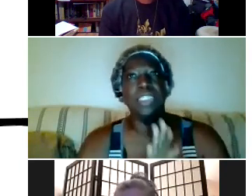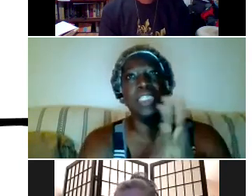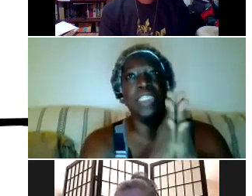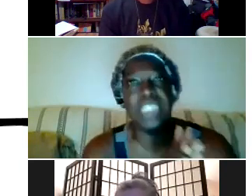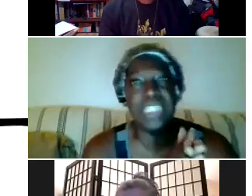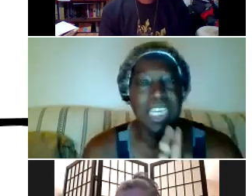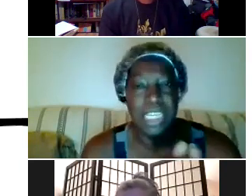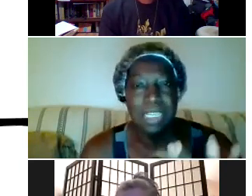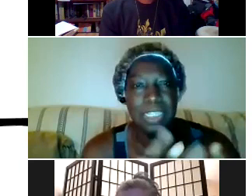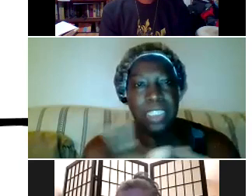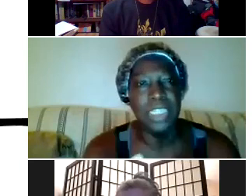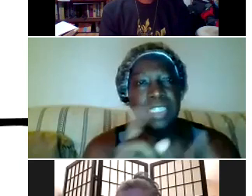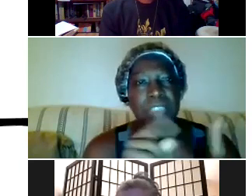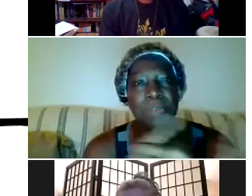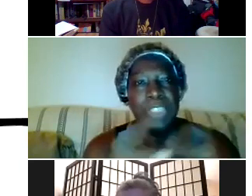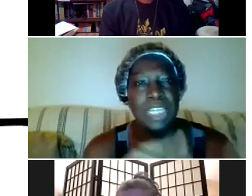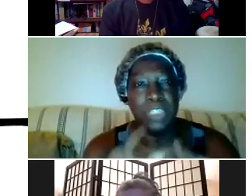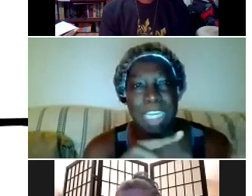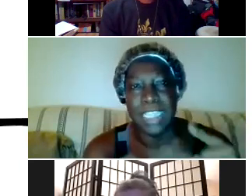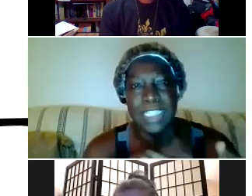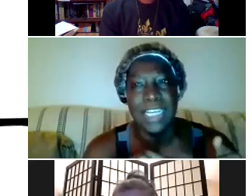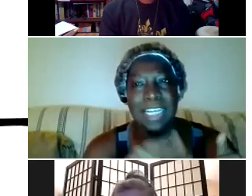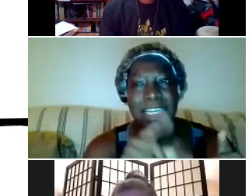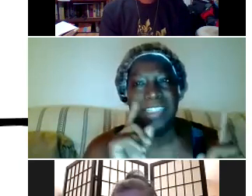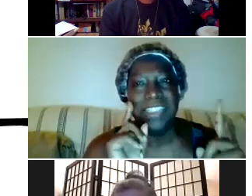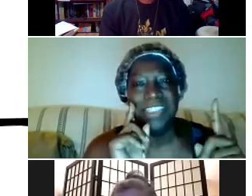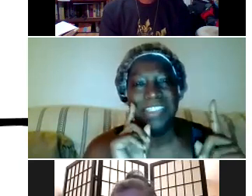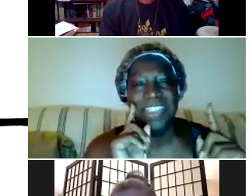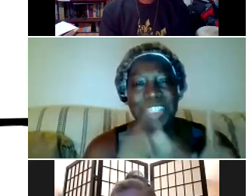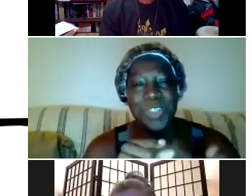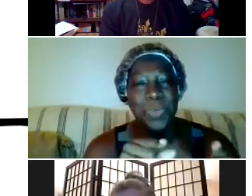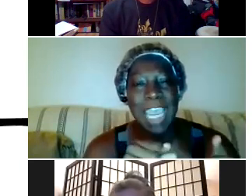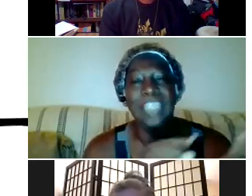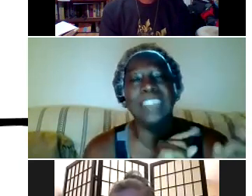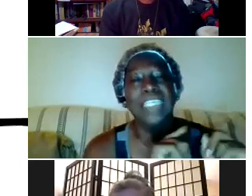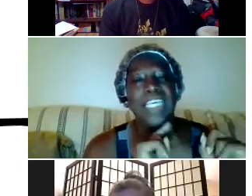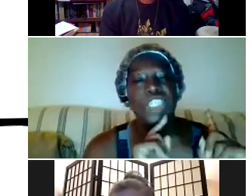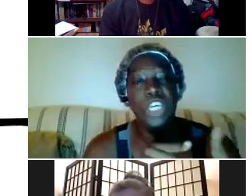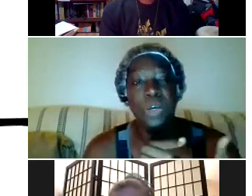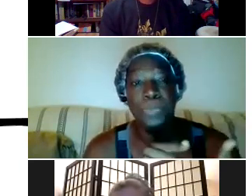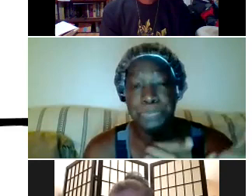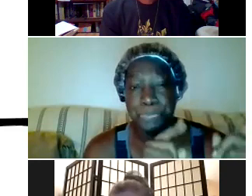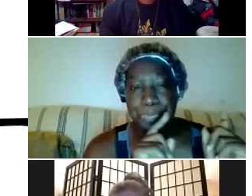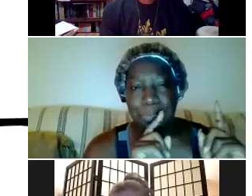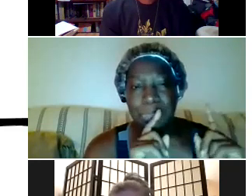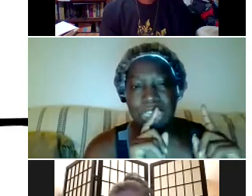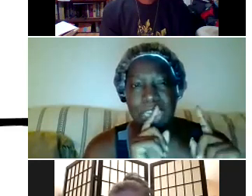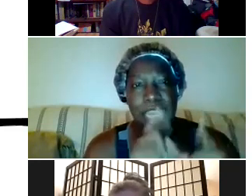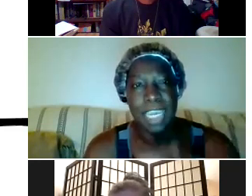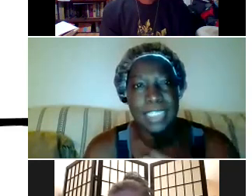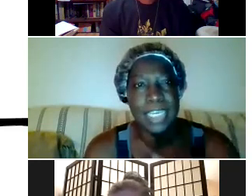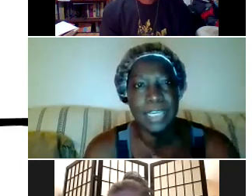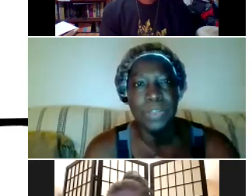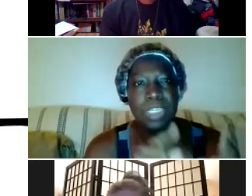this is I was going to explain this in 2 ways. So,